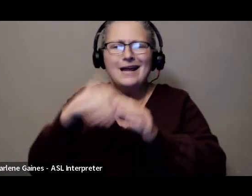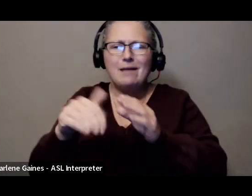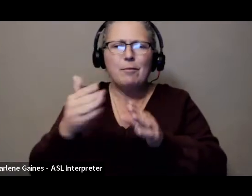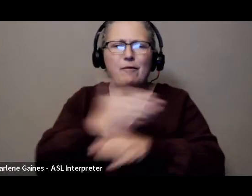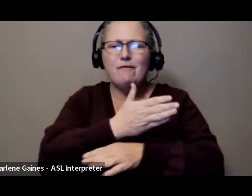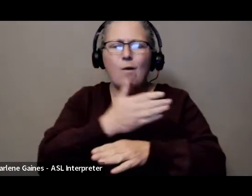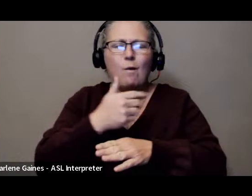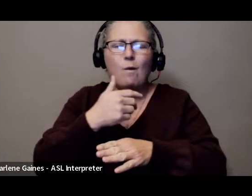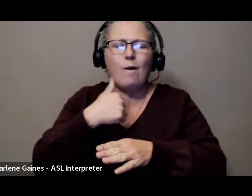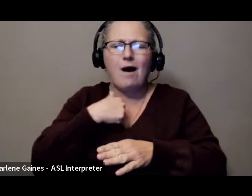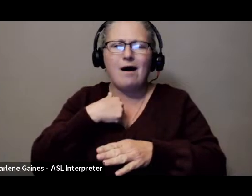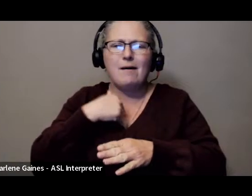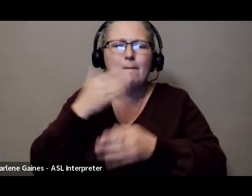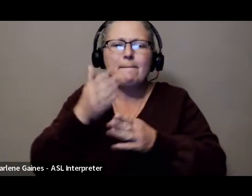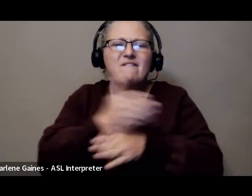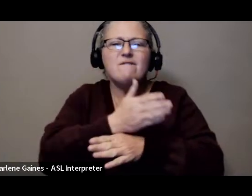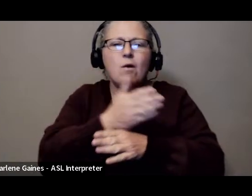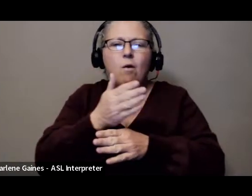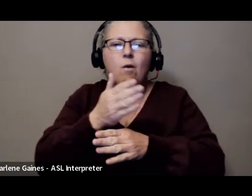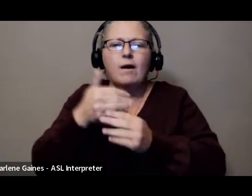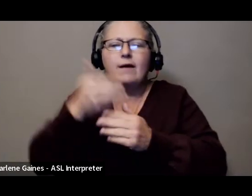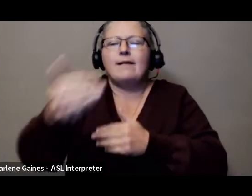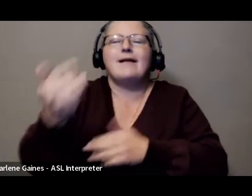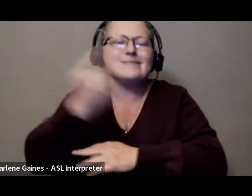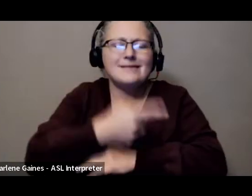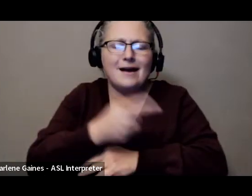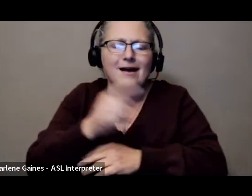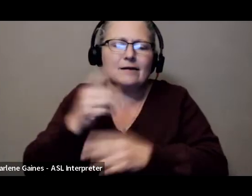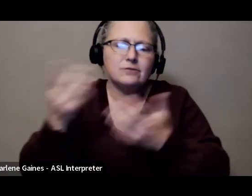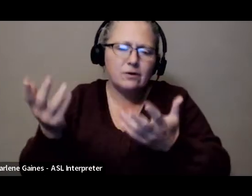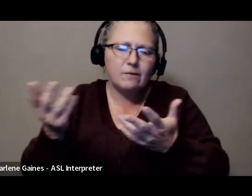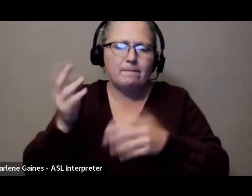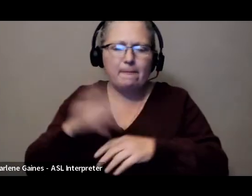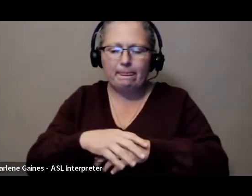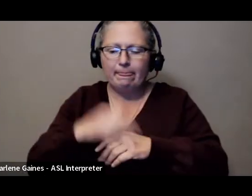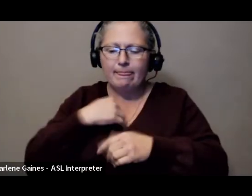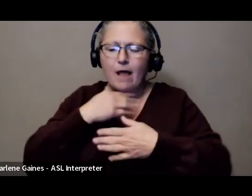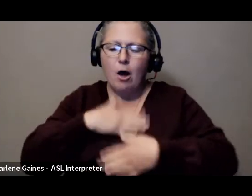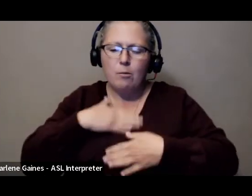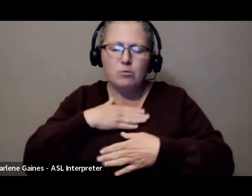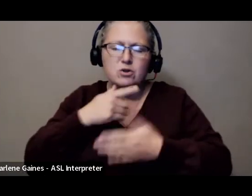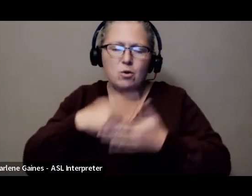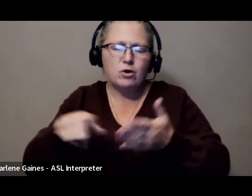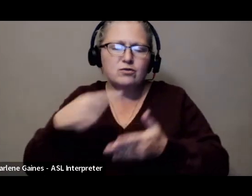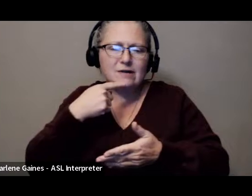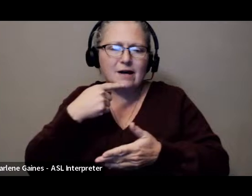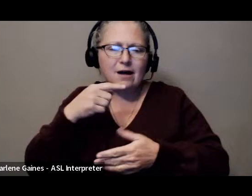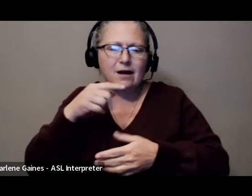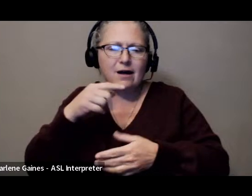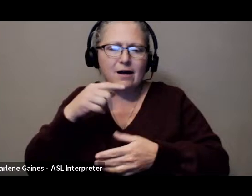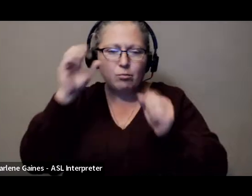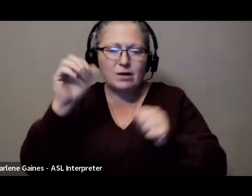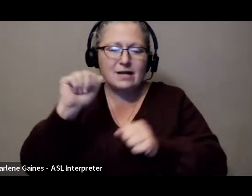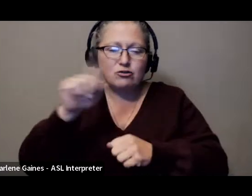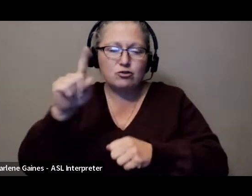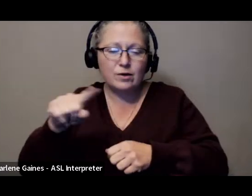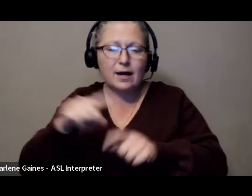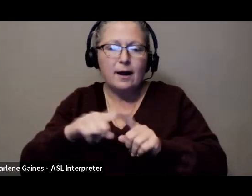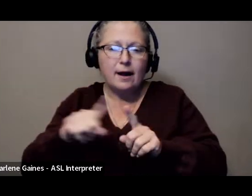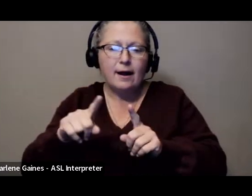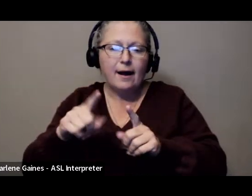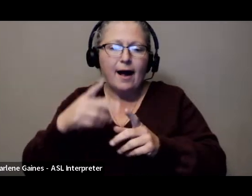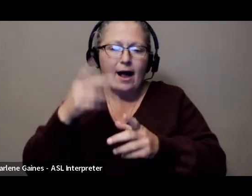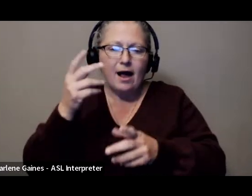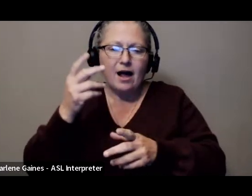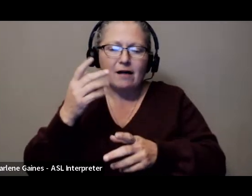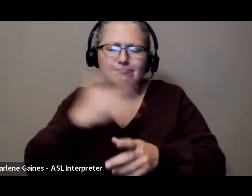before another day had passed. So yeah, I appreciate what you're saying, President Andrea Zuniga. It